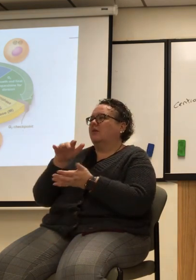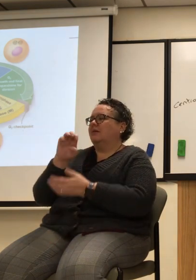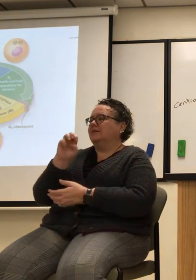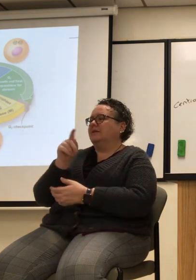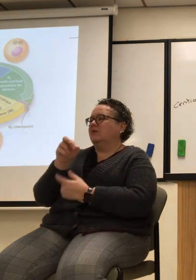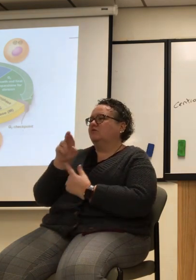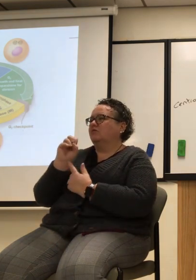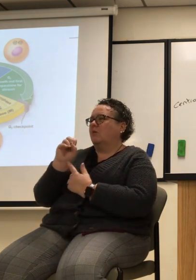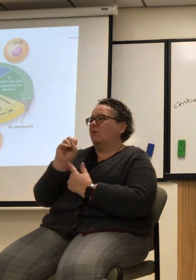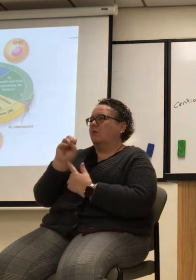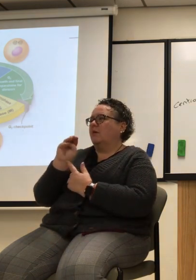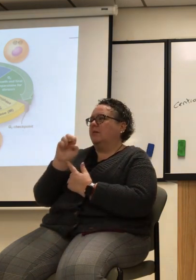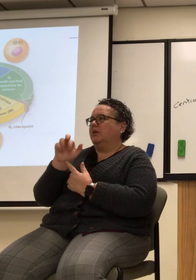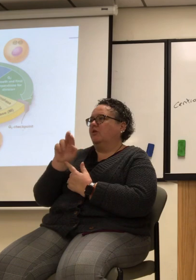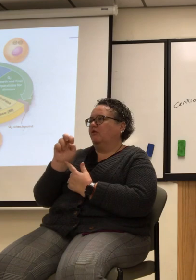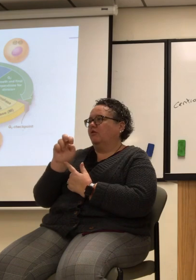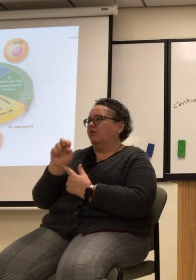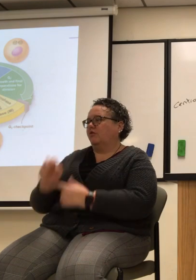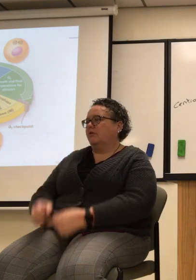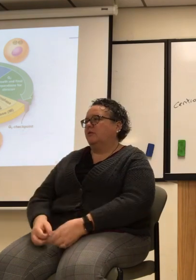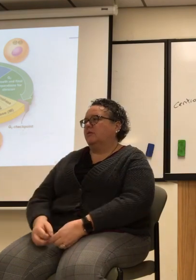Kinetic